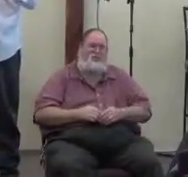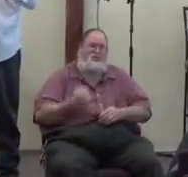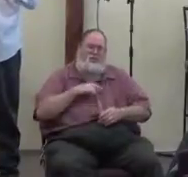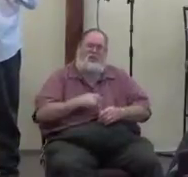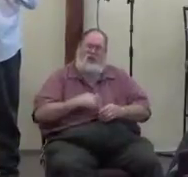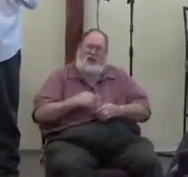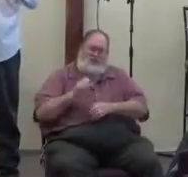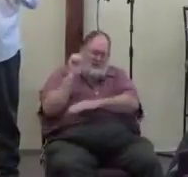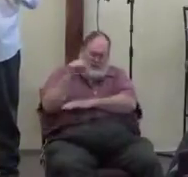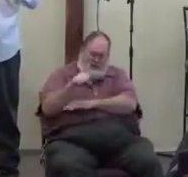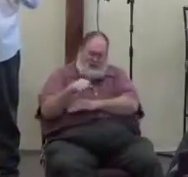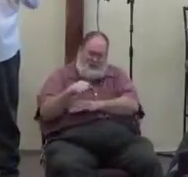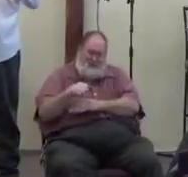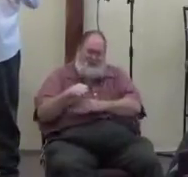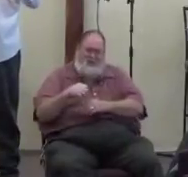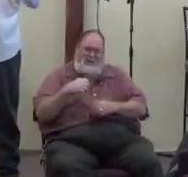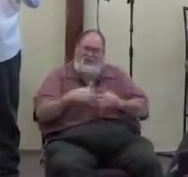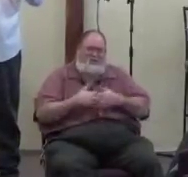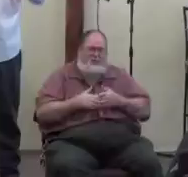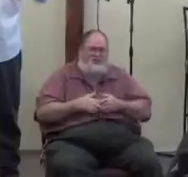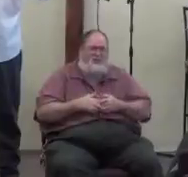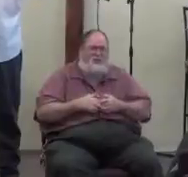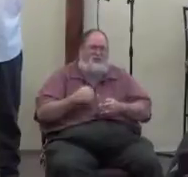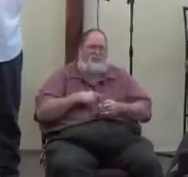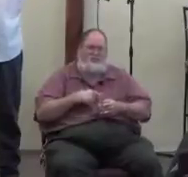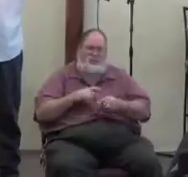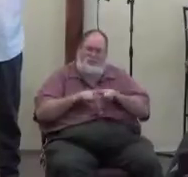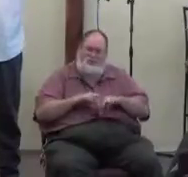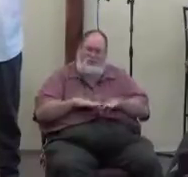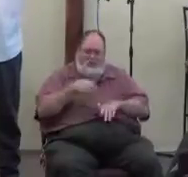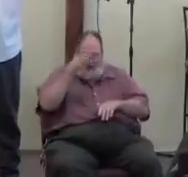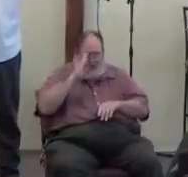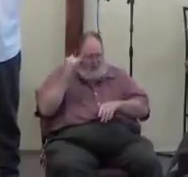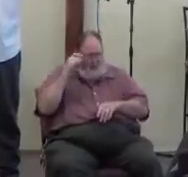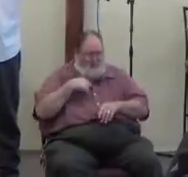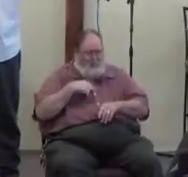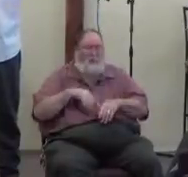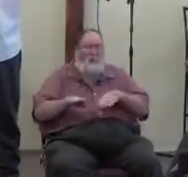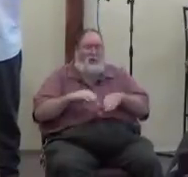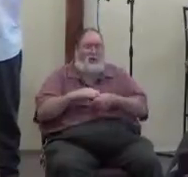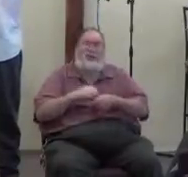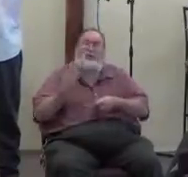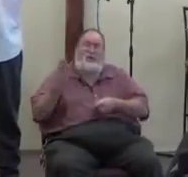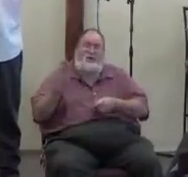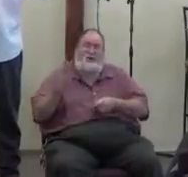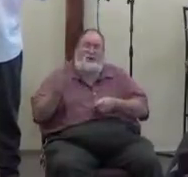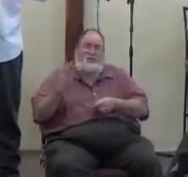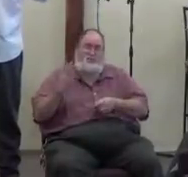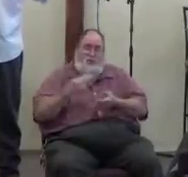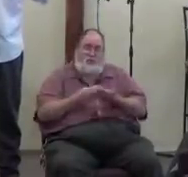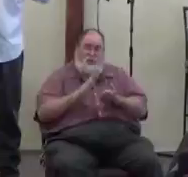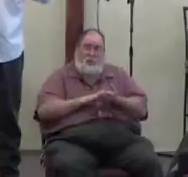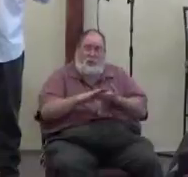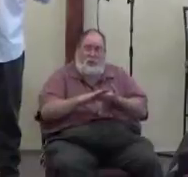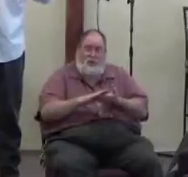We can count on that. That God, if we're walking as righteous and holy and upright as we know how, God is going to show